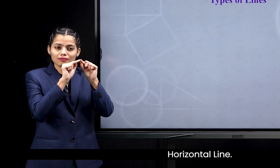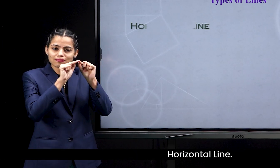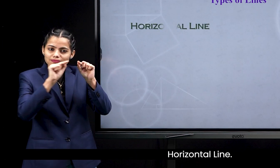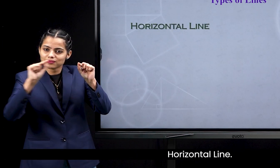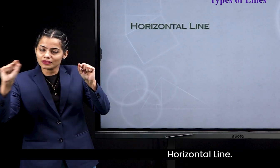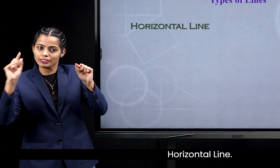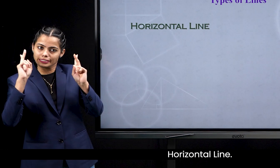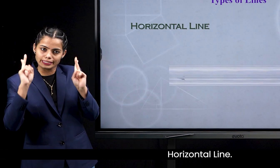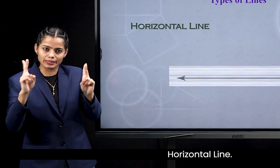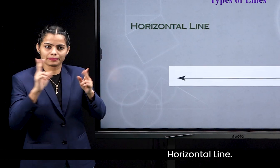Horizontal line.